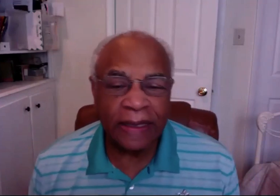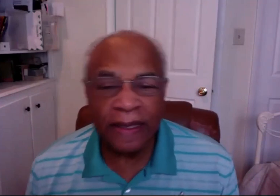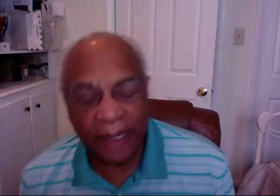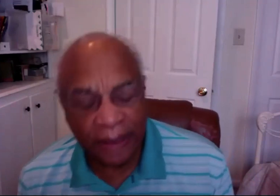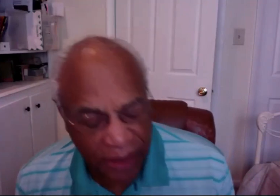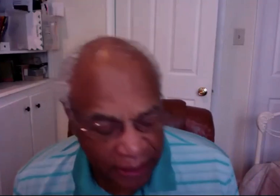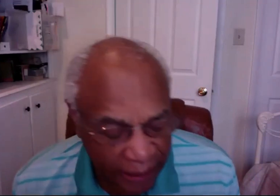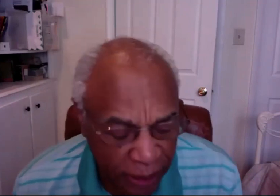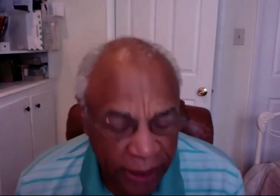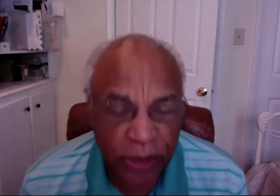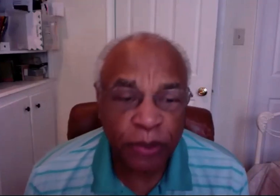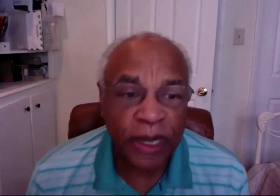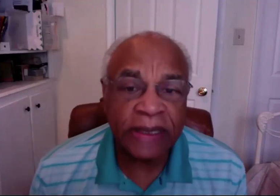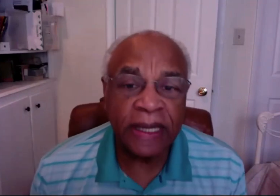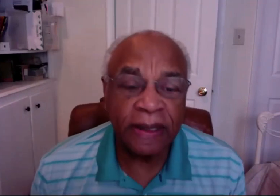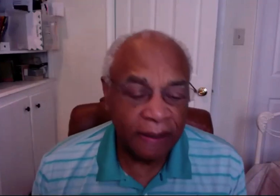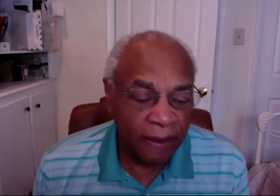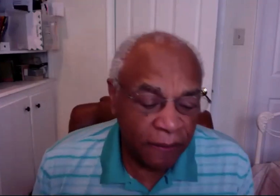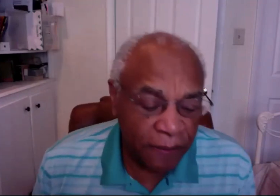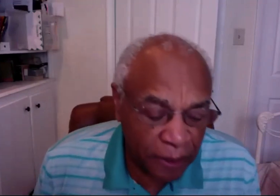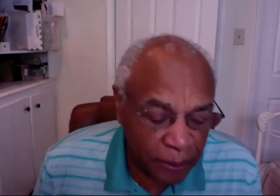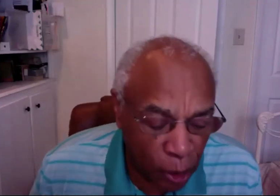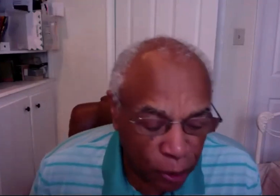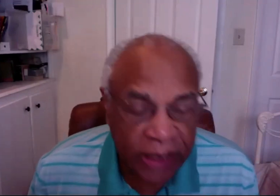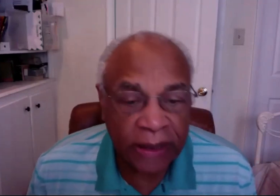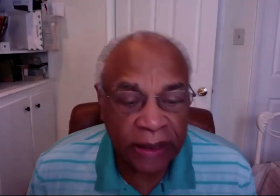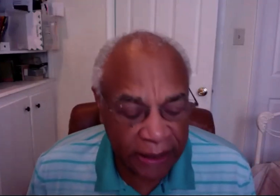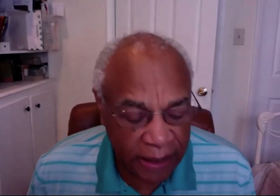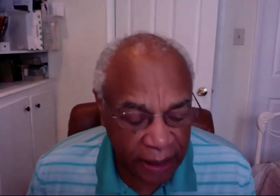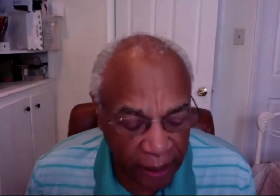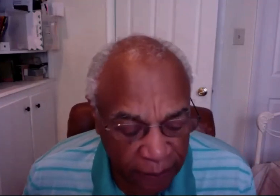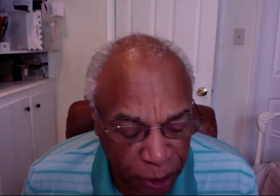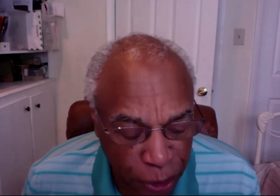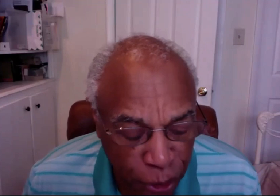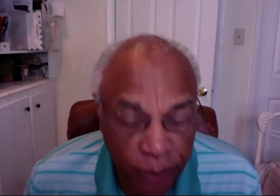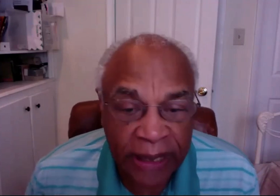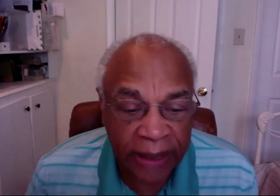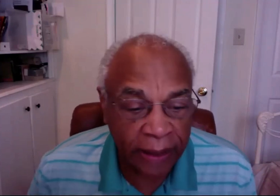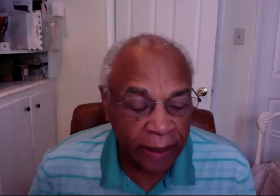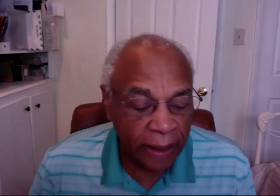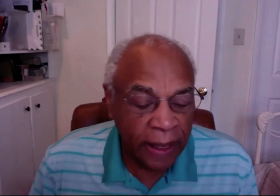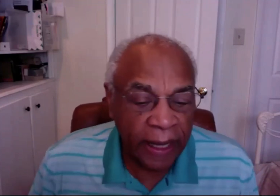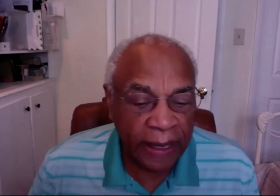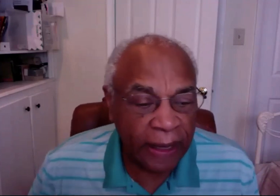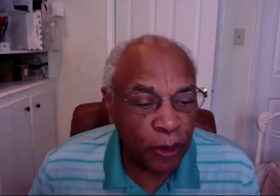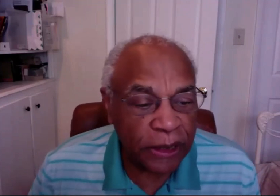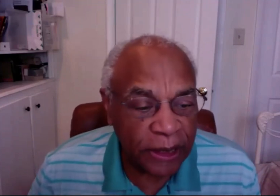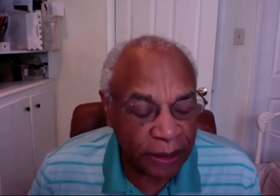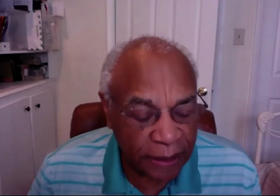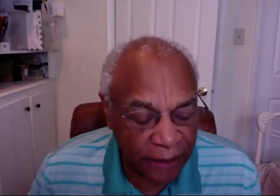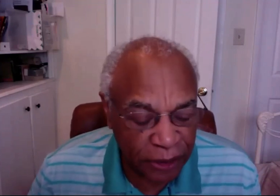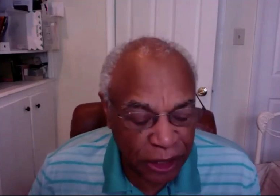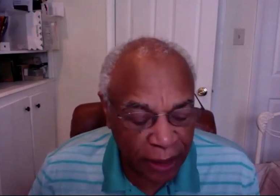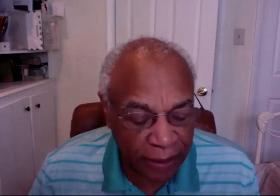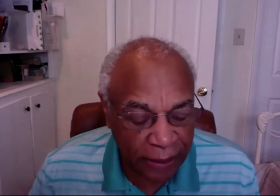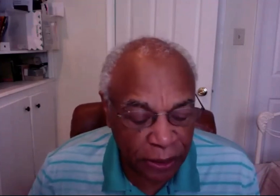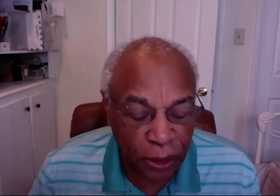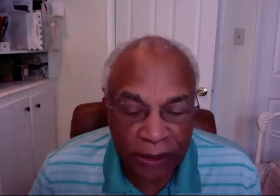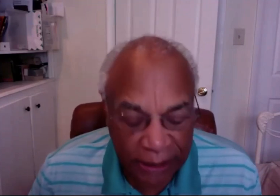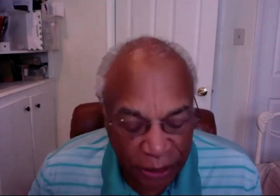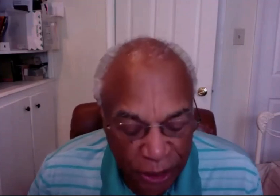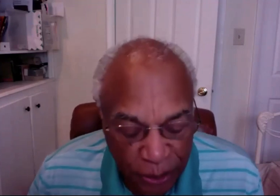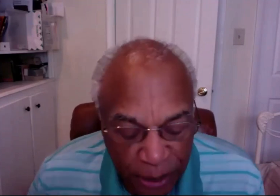I'd like to thank the Zinn Education Project for hosting this virtual meeting. And I want to give a shout out